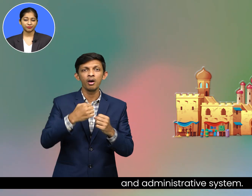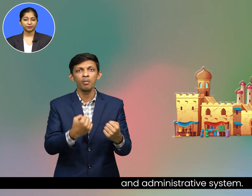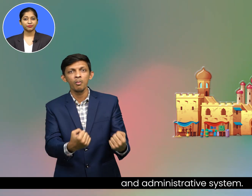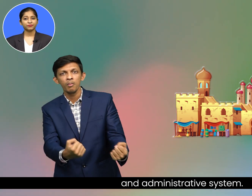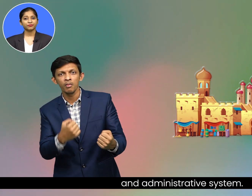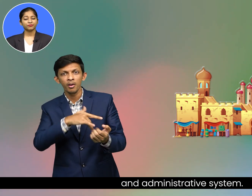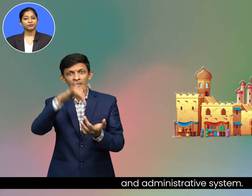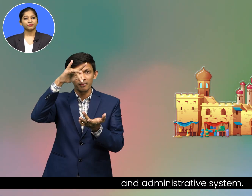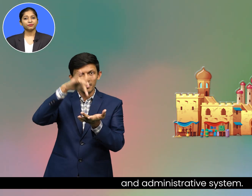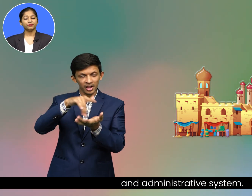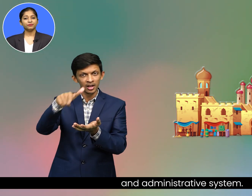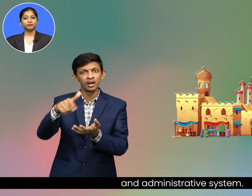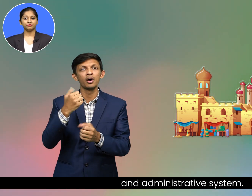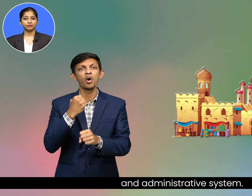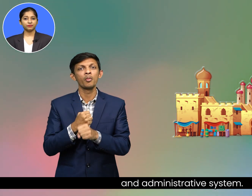system.